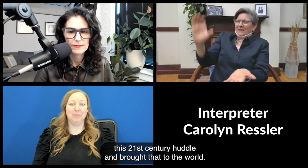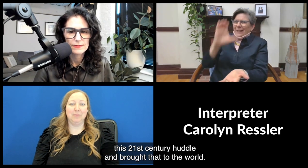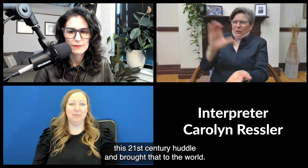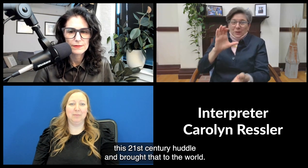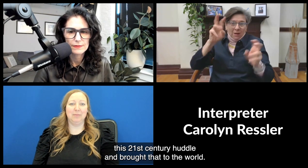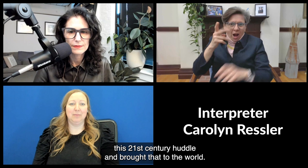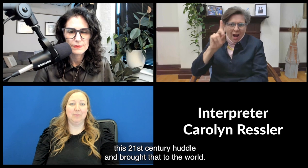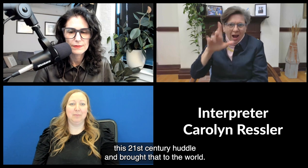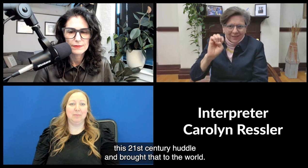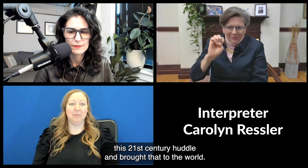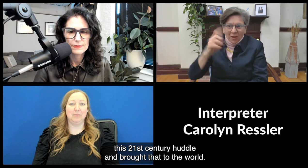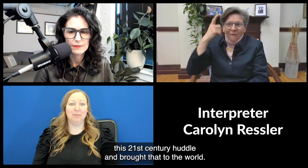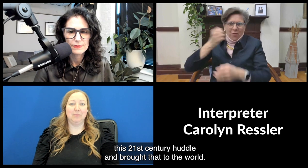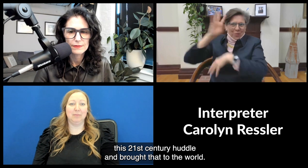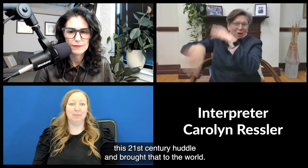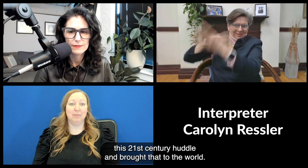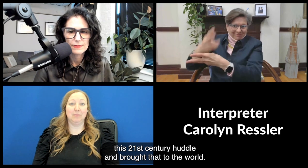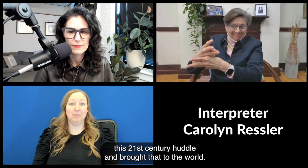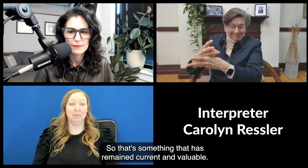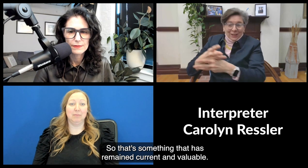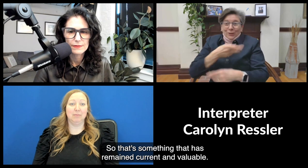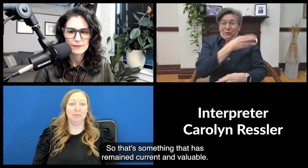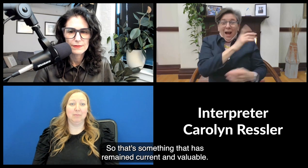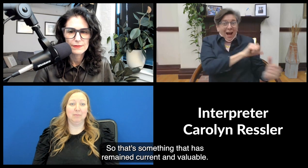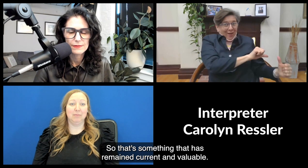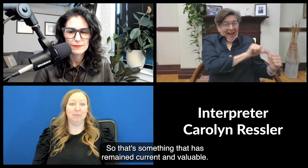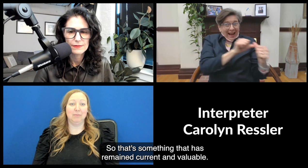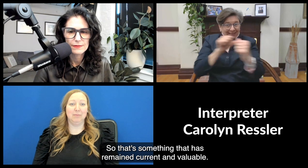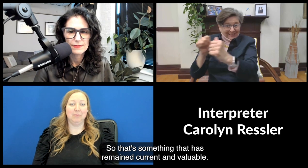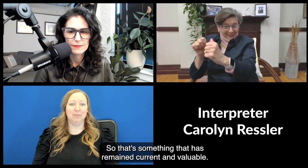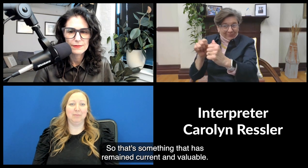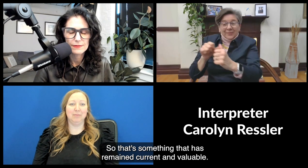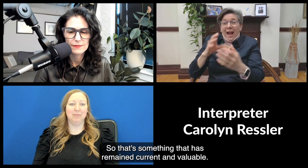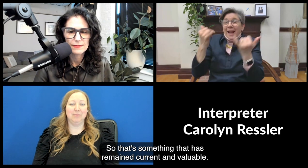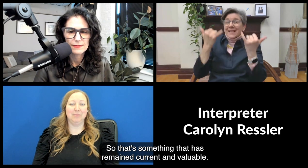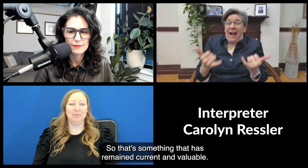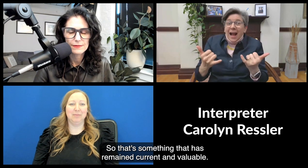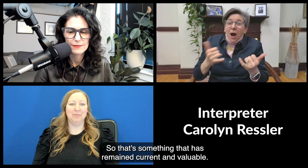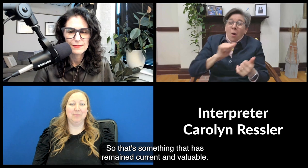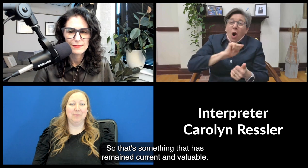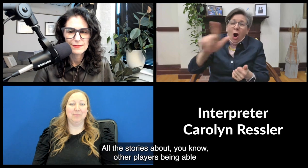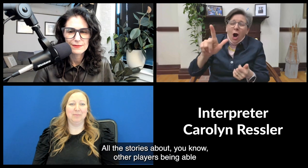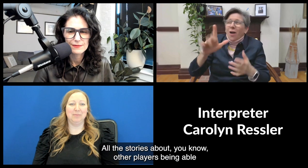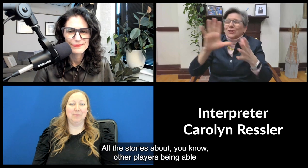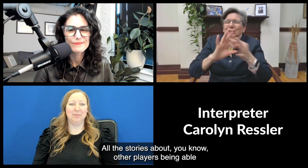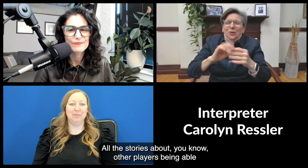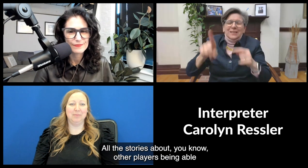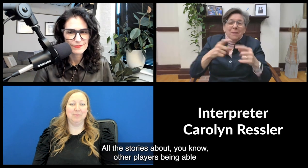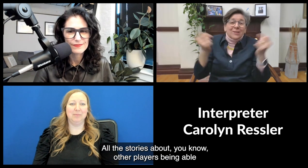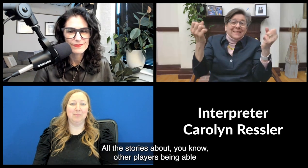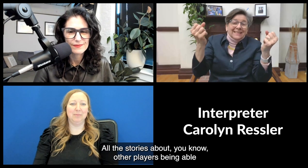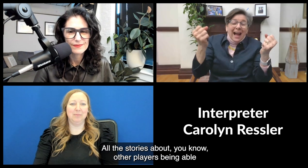created this 21st century, the huddle and brought that to the world. So that's something that has remained current